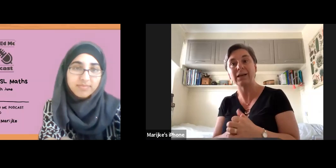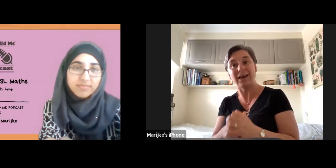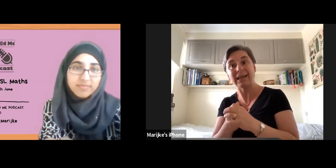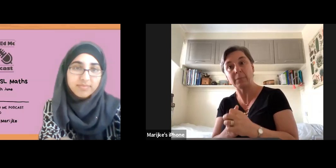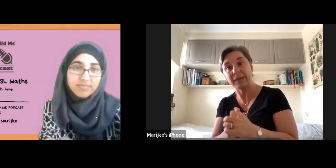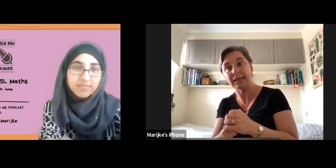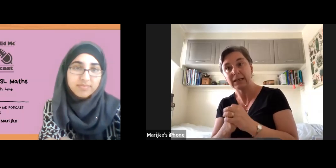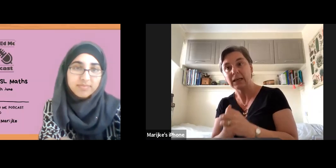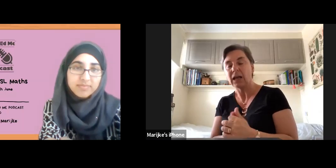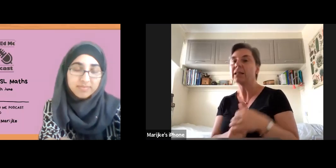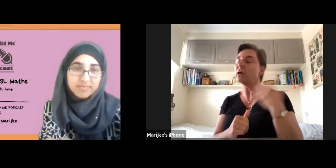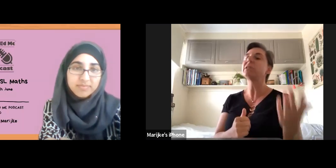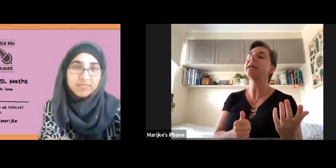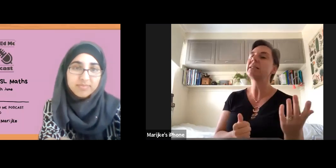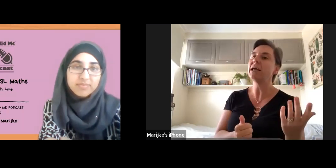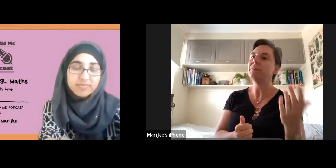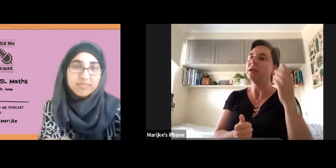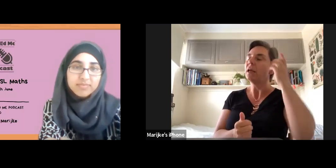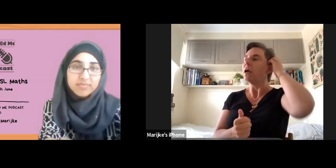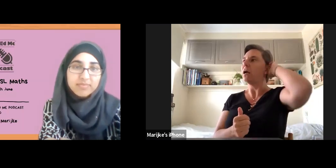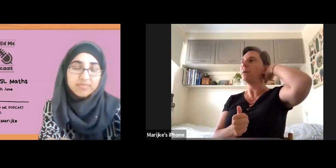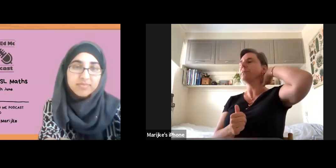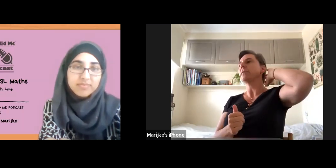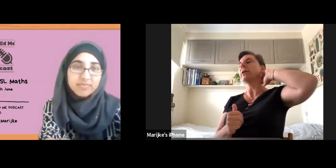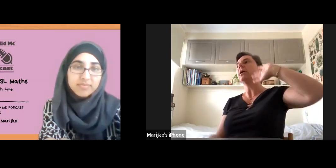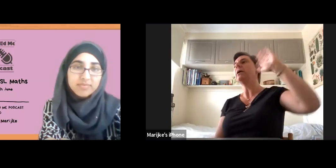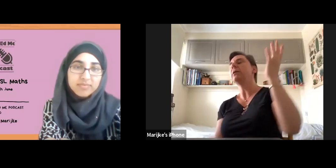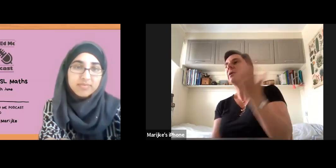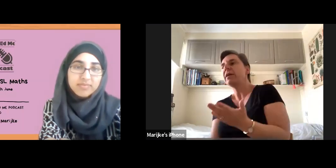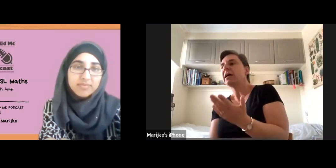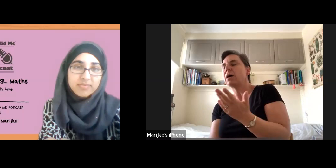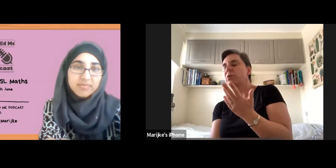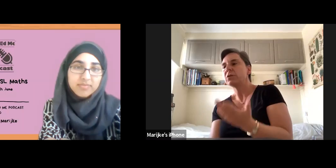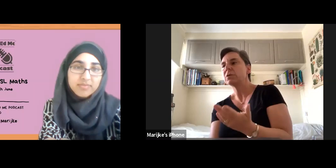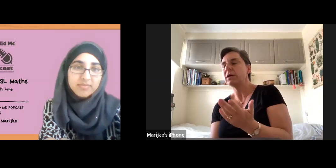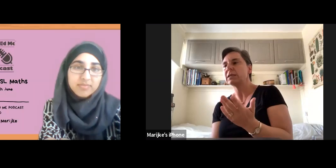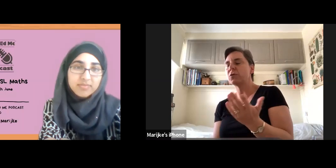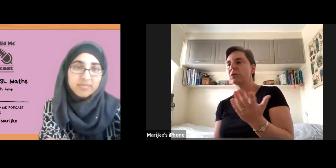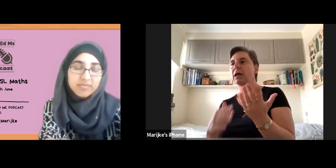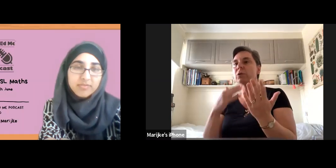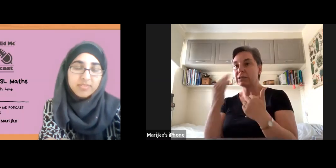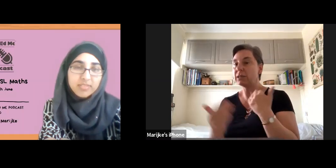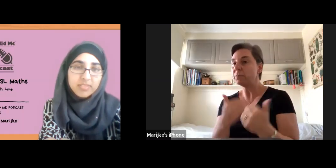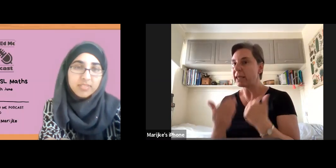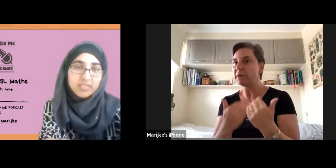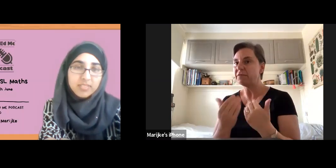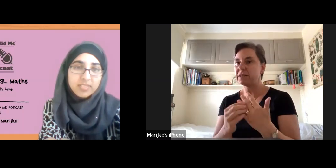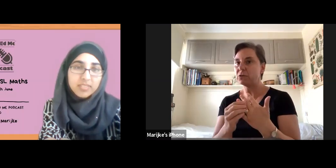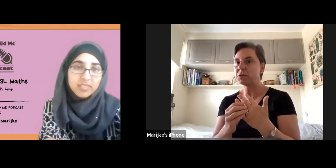I am here, and that will take time. The other thing I want to do as well is, of course, I want to continue making my videos, because